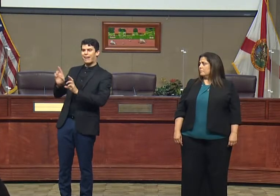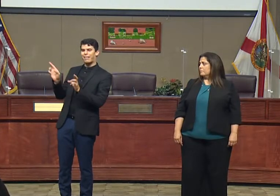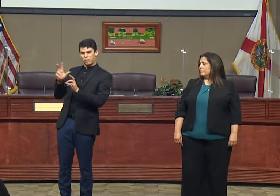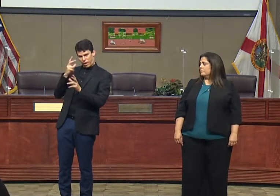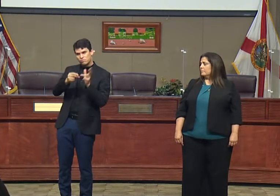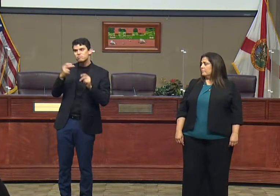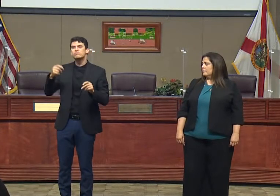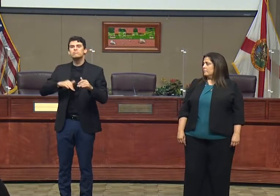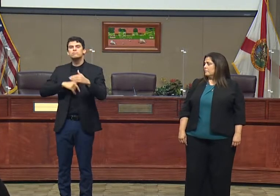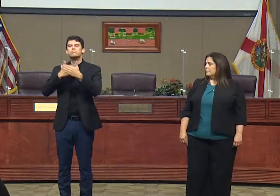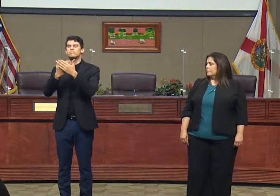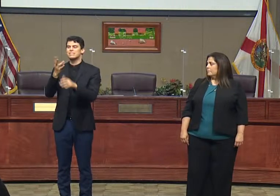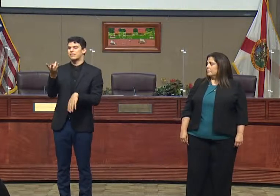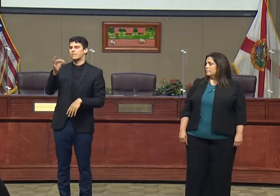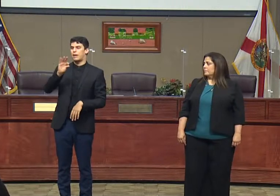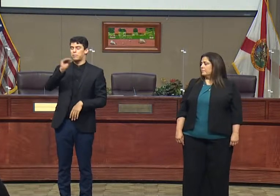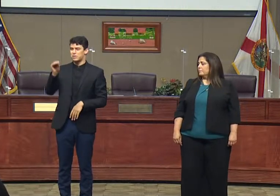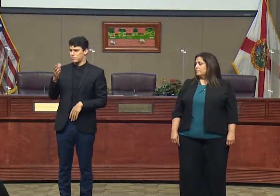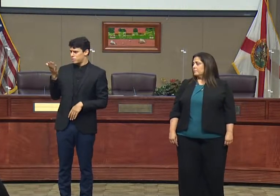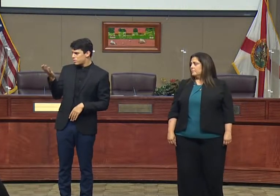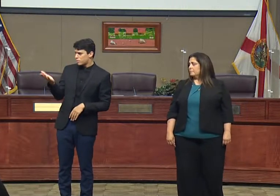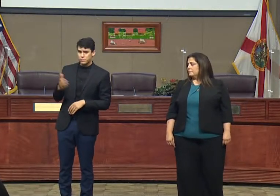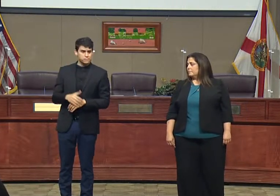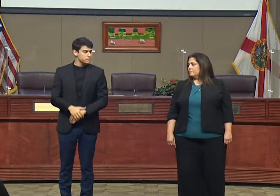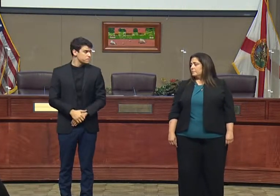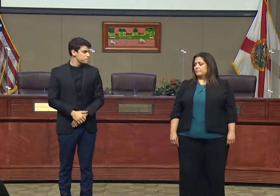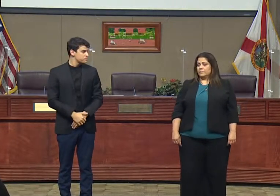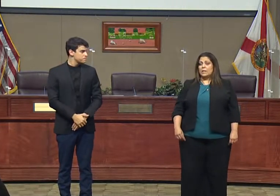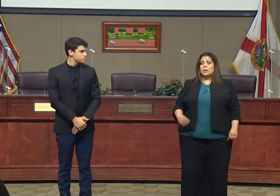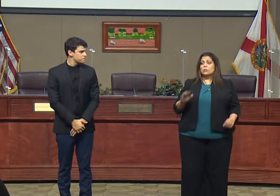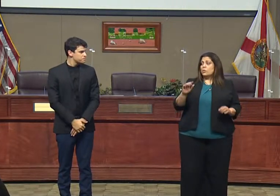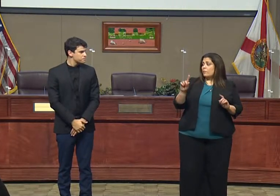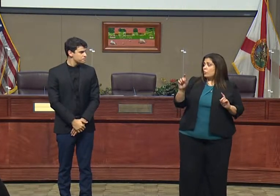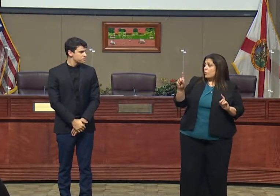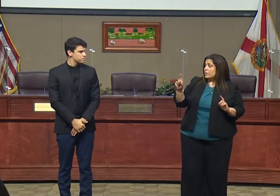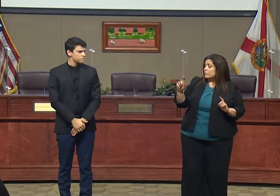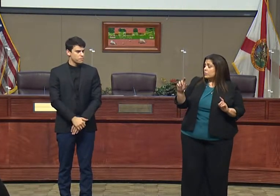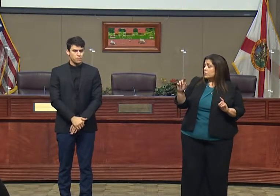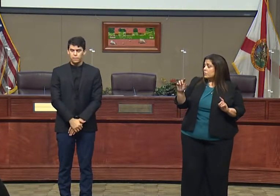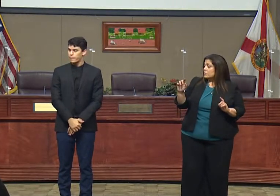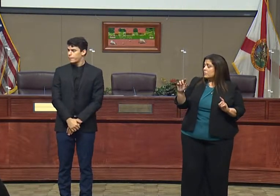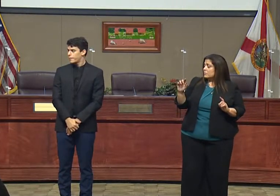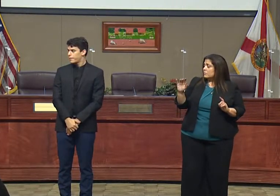Commissioner Gomez-Cordero, did Ms. Torres, did she